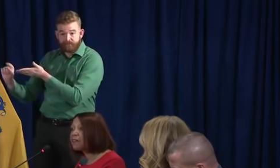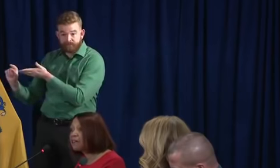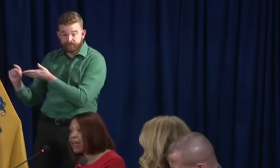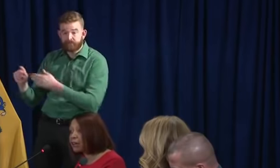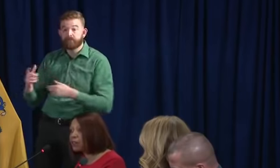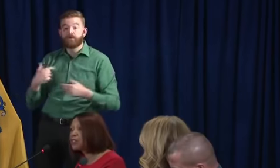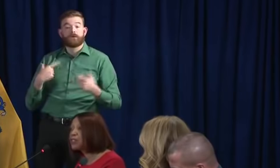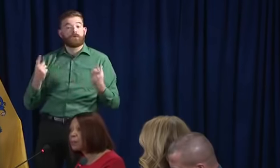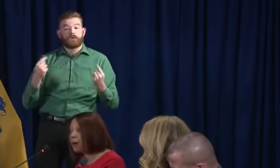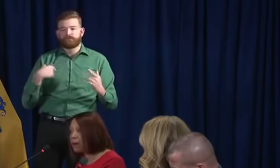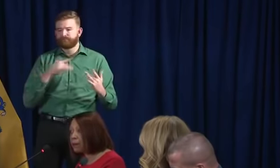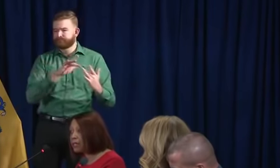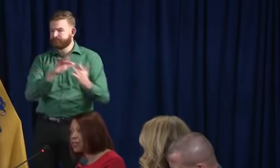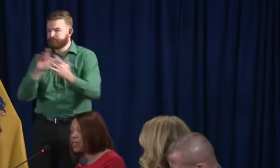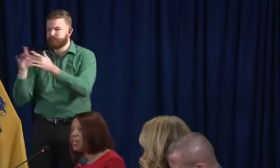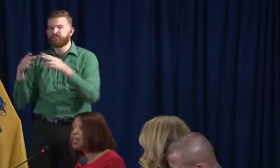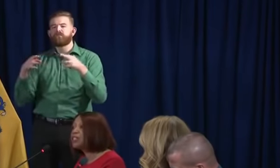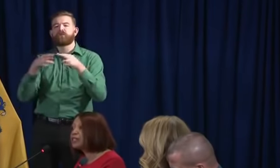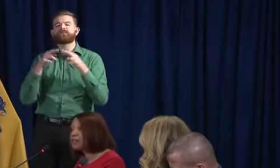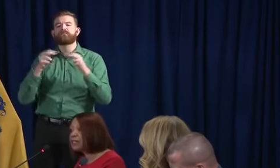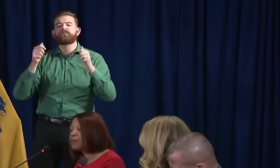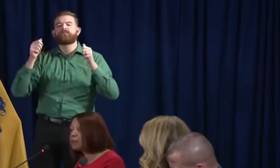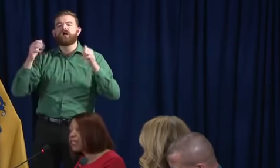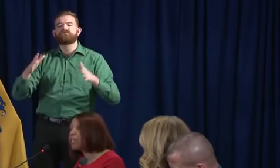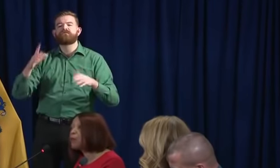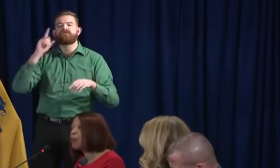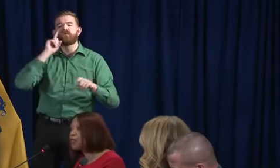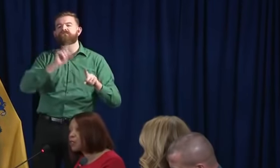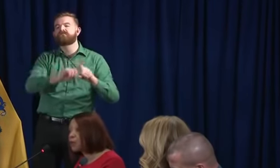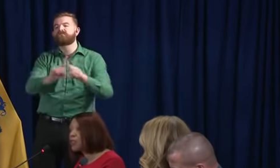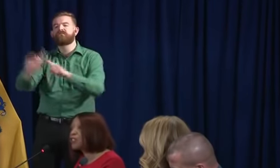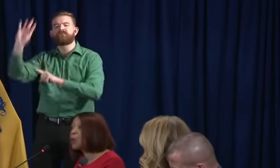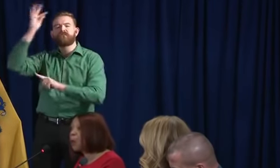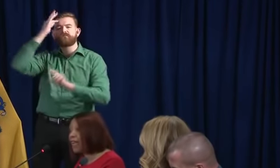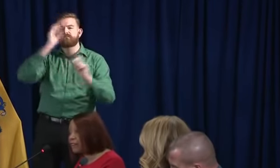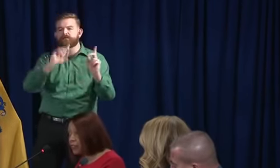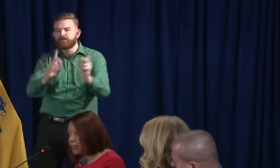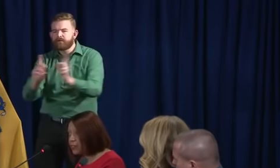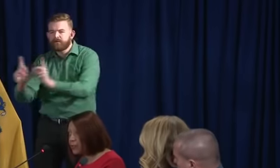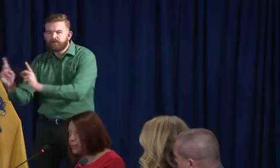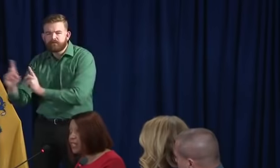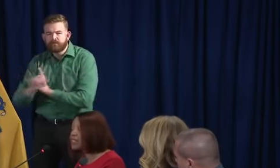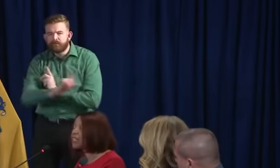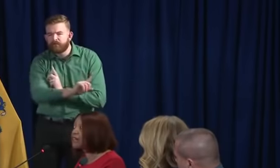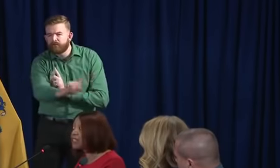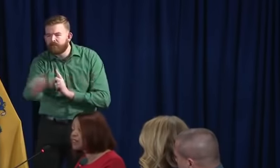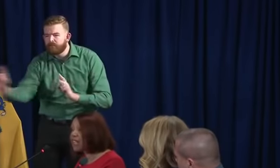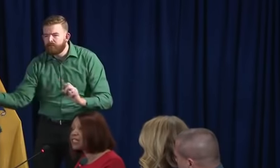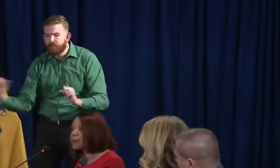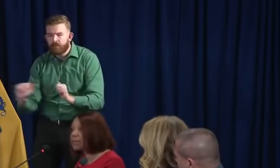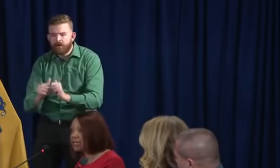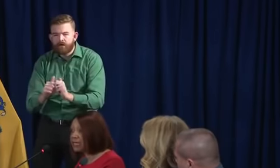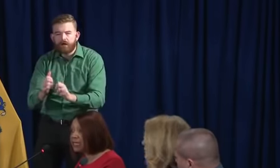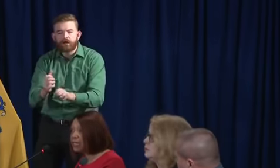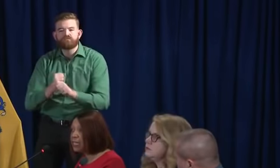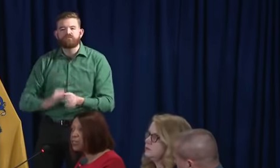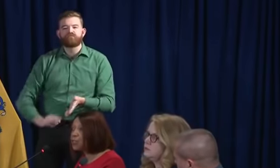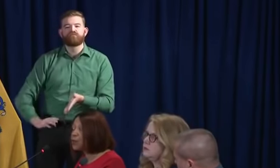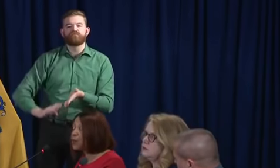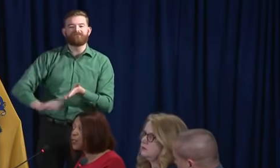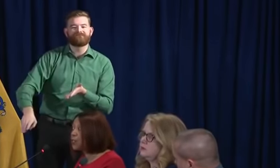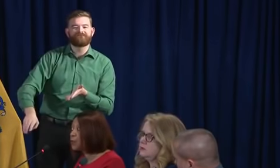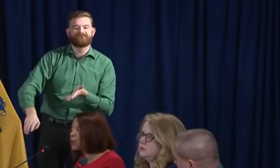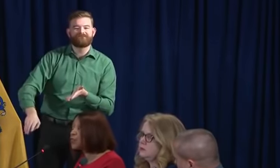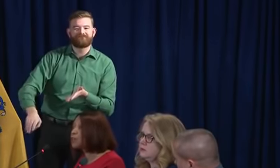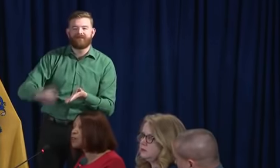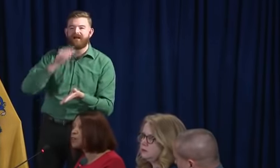various federal departments to see if we can work towards waivers to give us flexibility